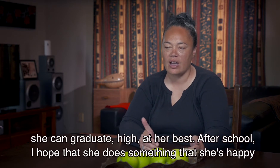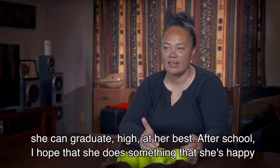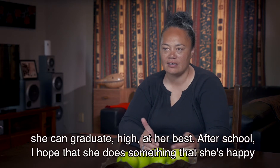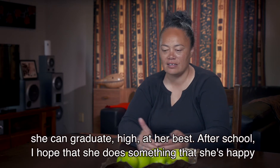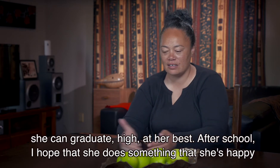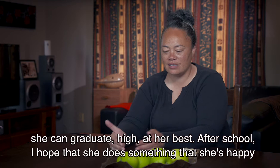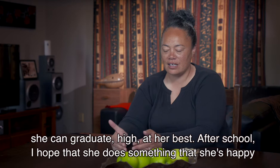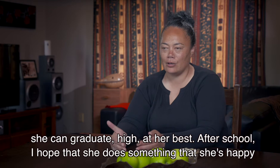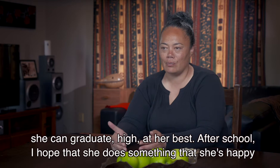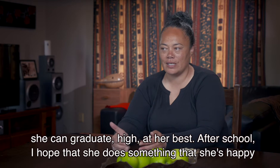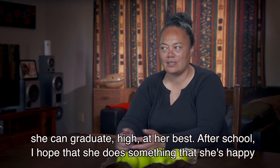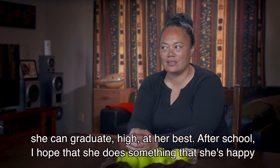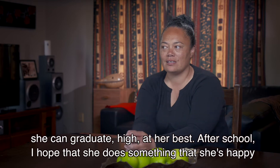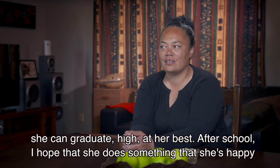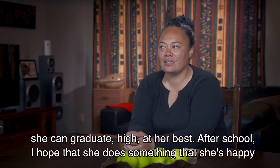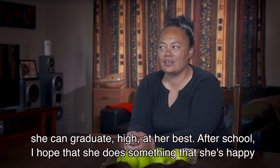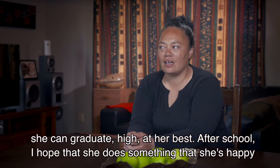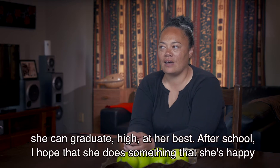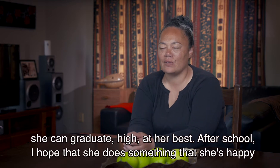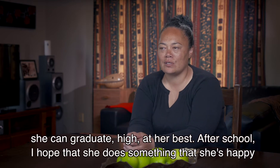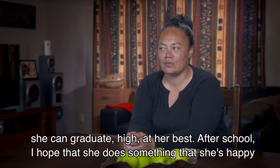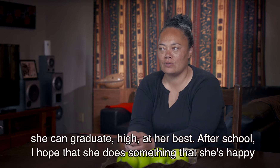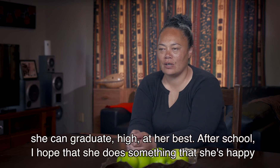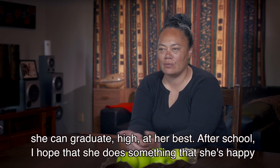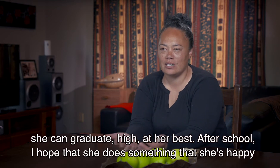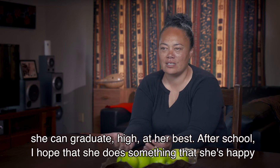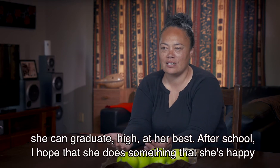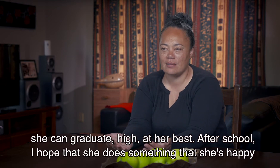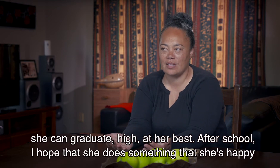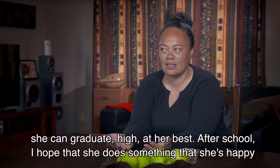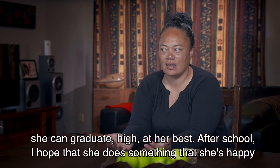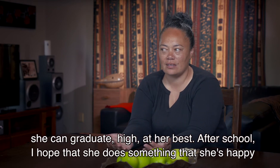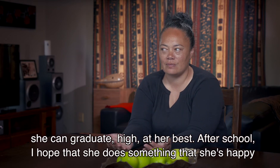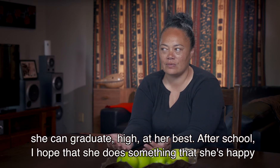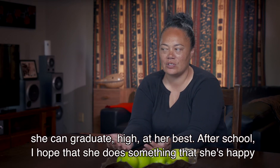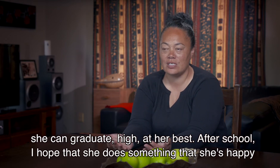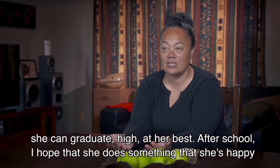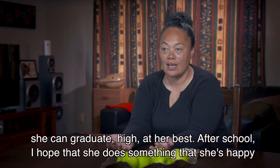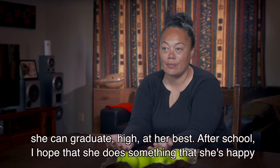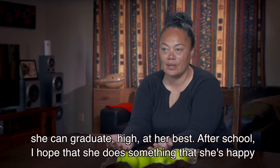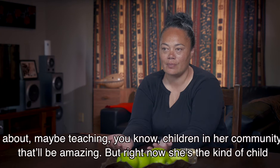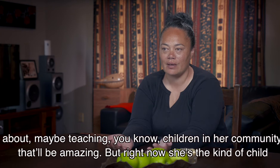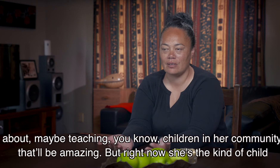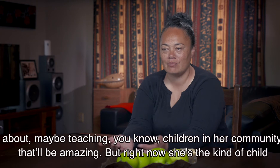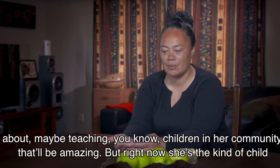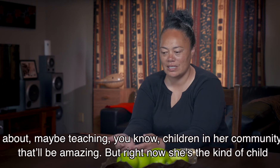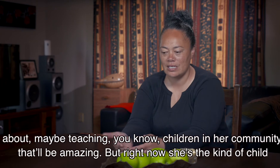high, at her best after school. I hope that she does something that she's happy about, maybe